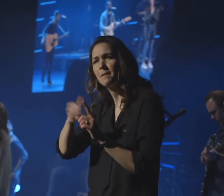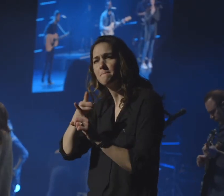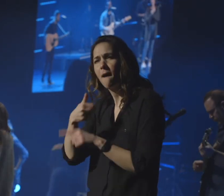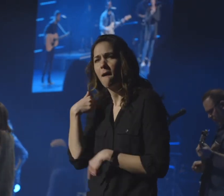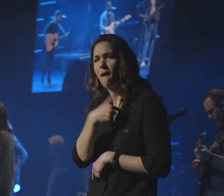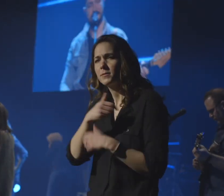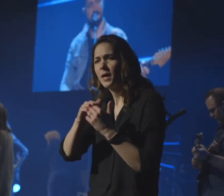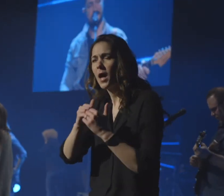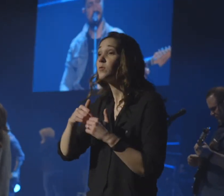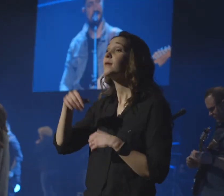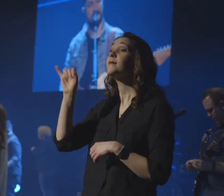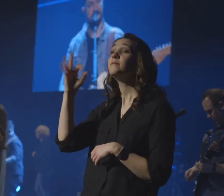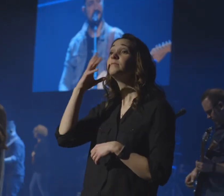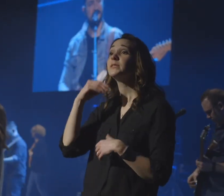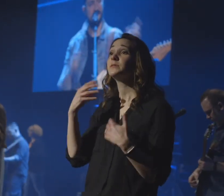Fulfilled in your life,